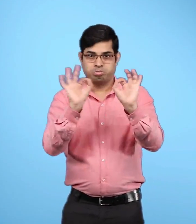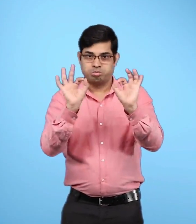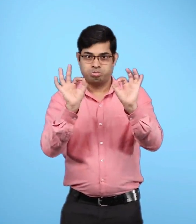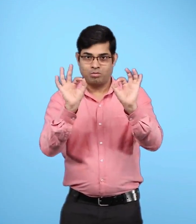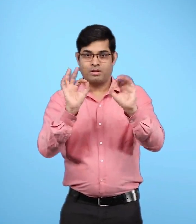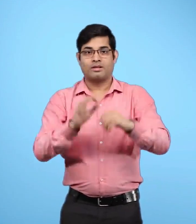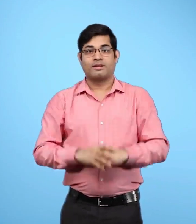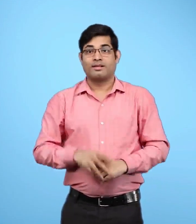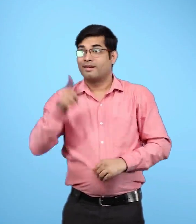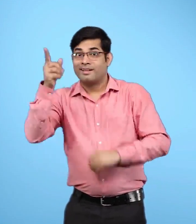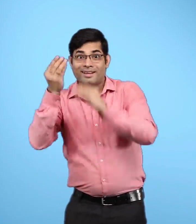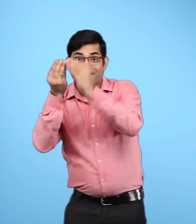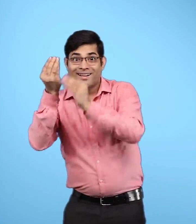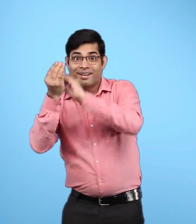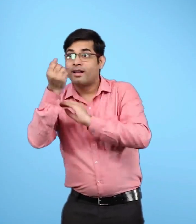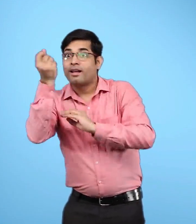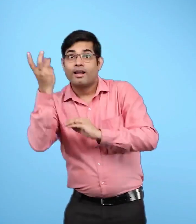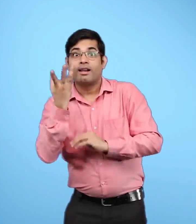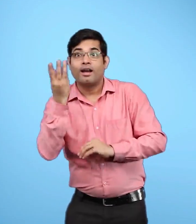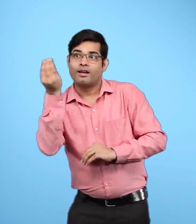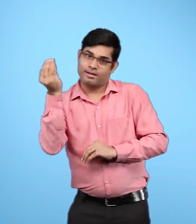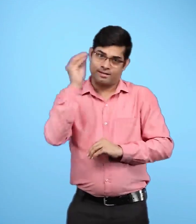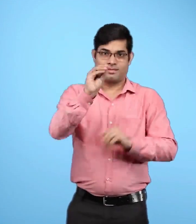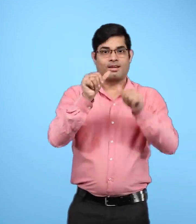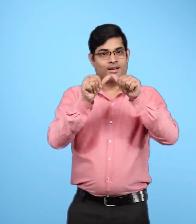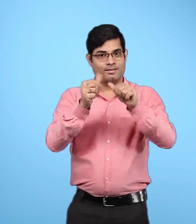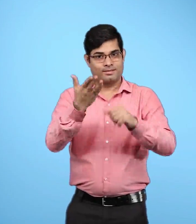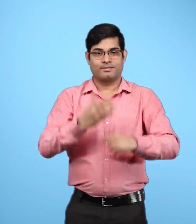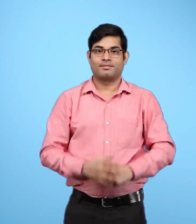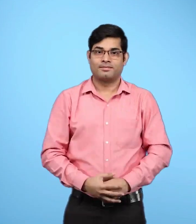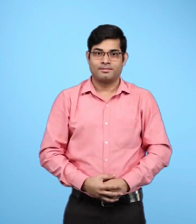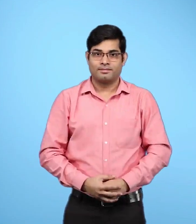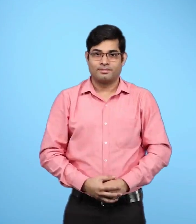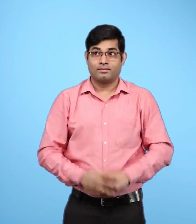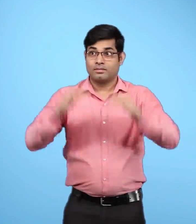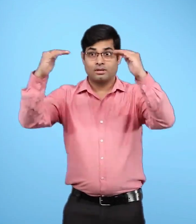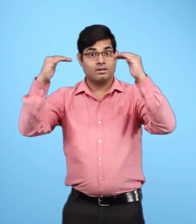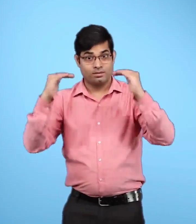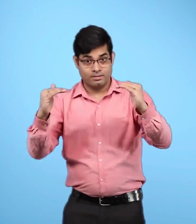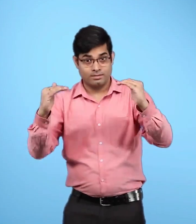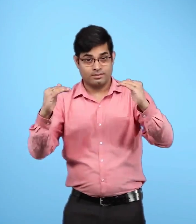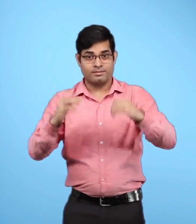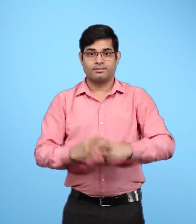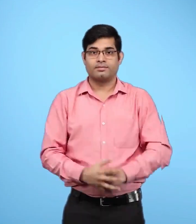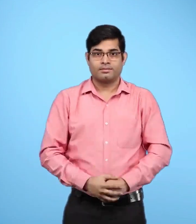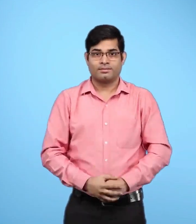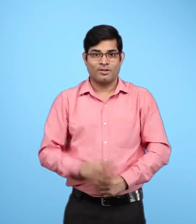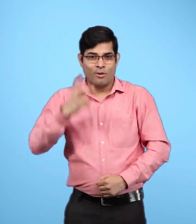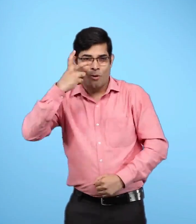Column 2 has empty space for writing number of fruits. Row 3. Column